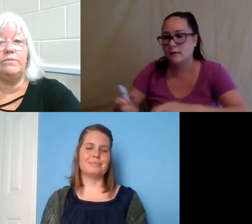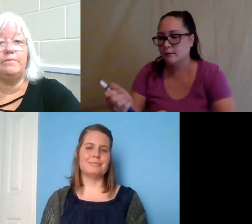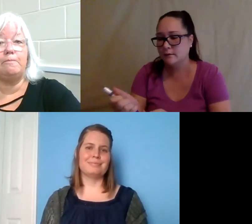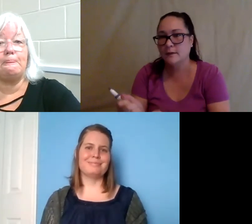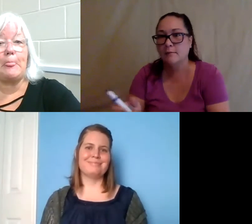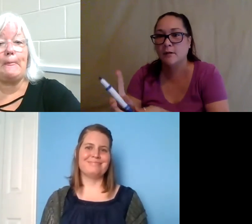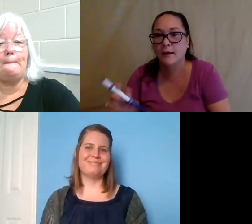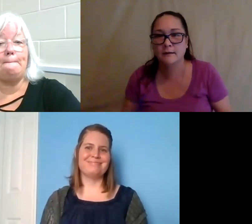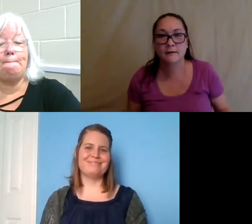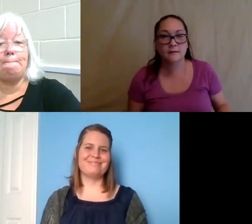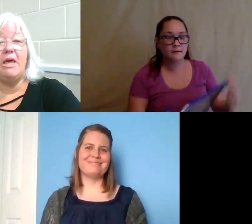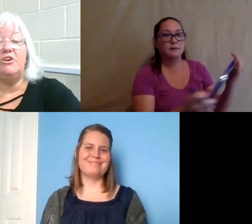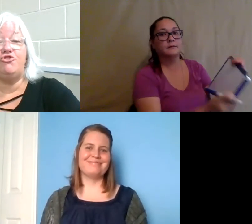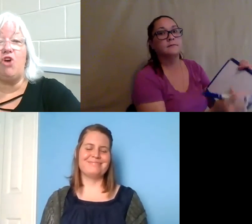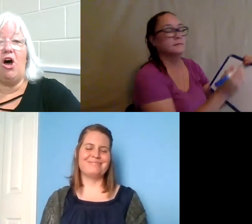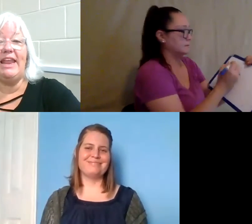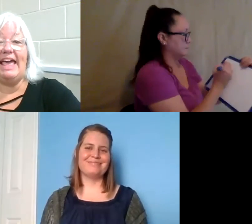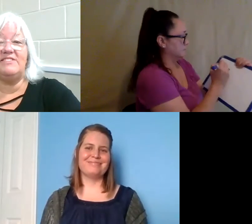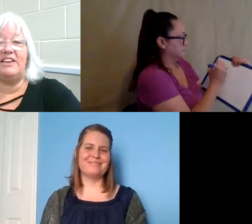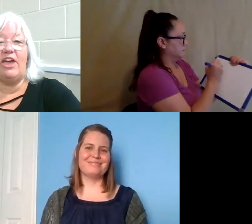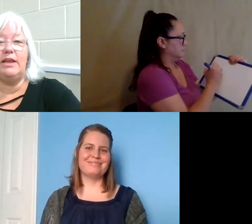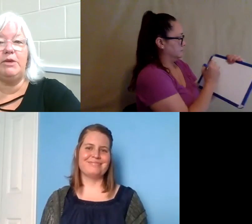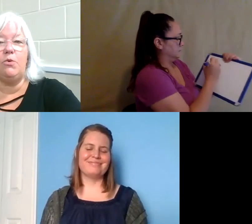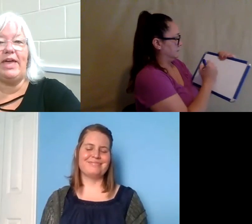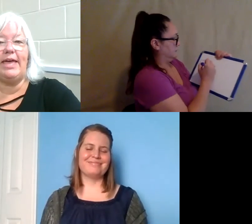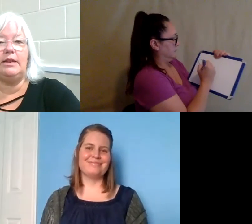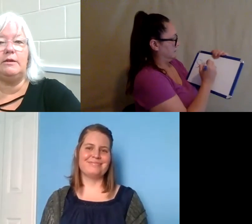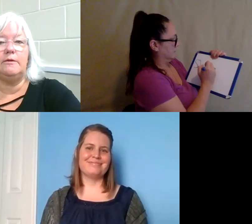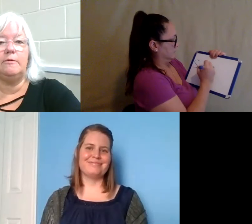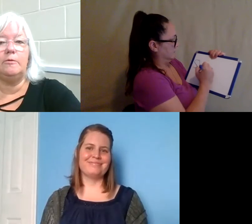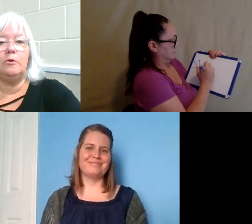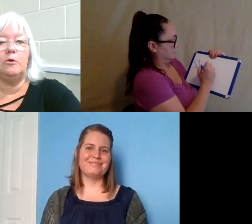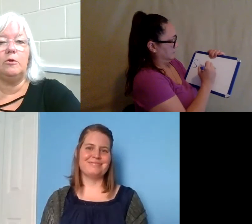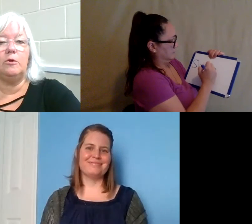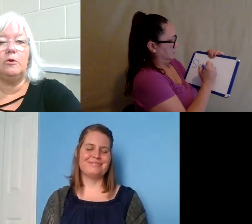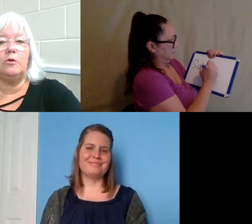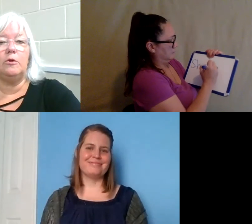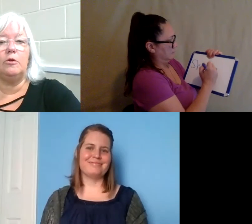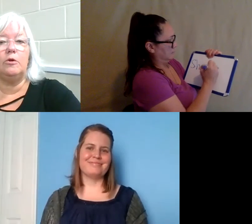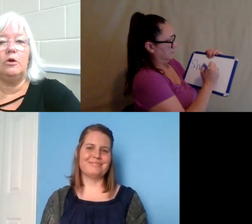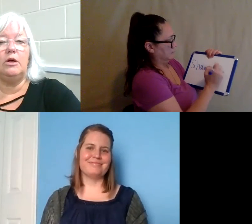Thank you. Yeah, go ahead. Shawn, SHAWN,